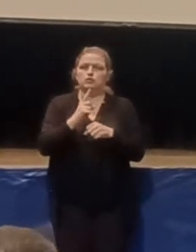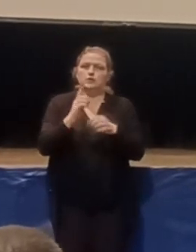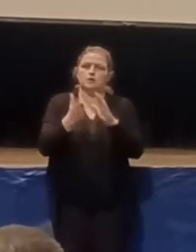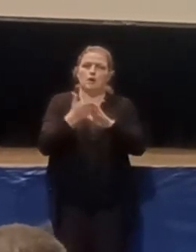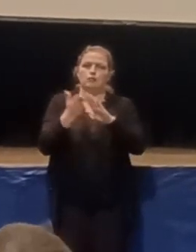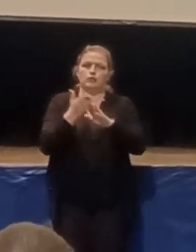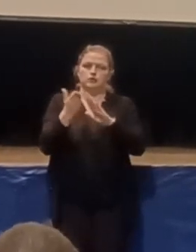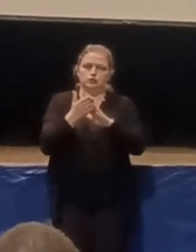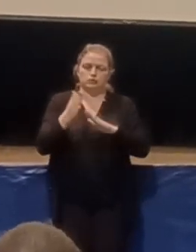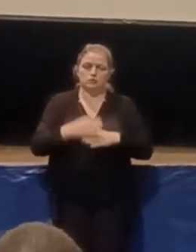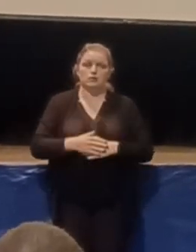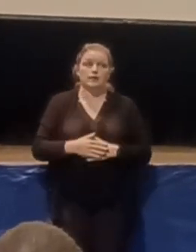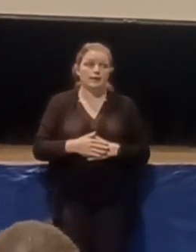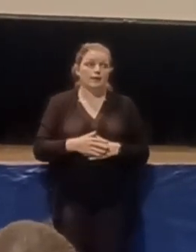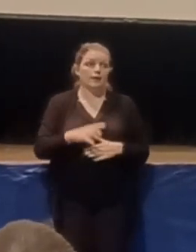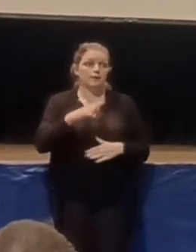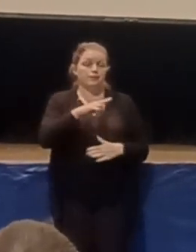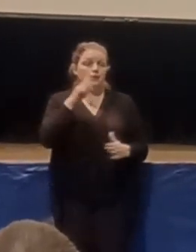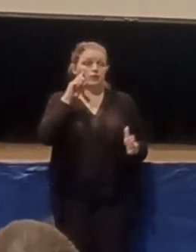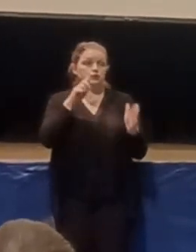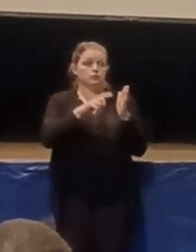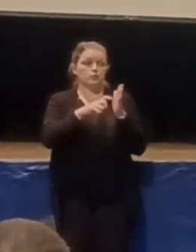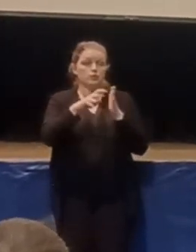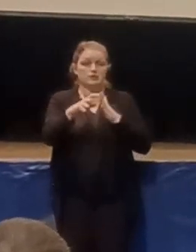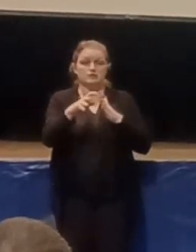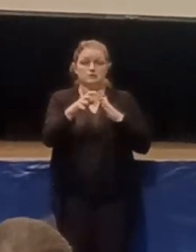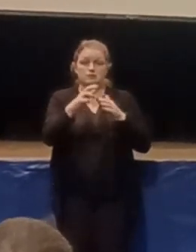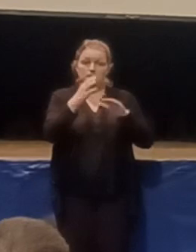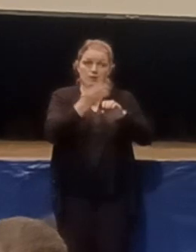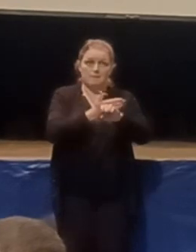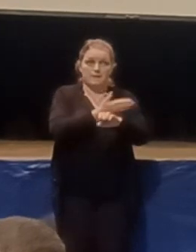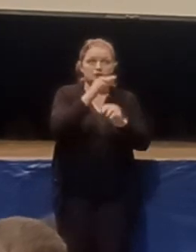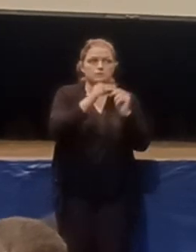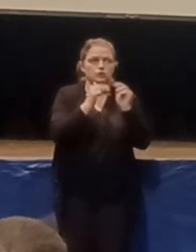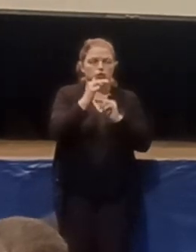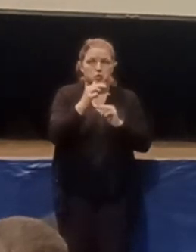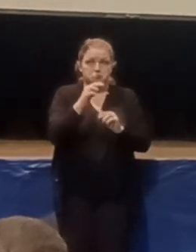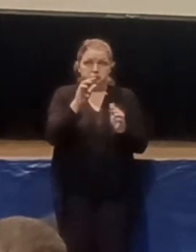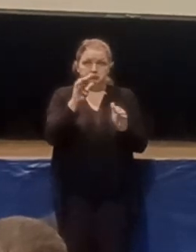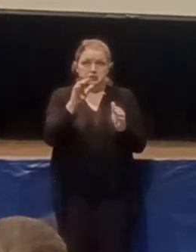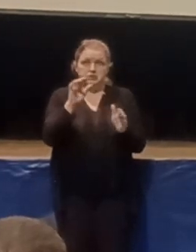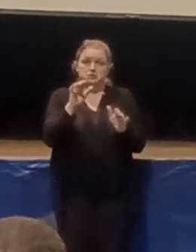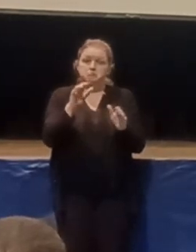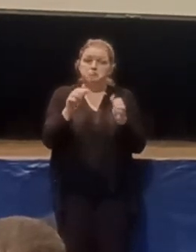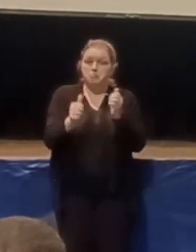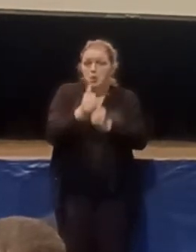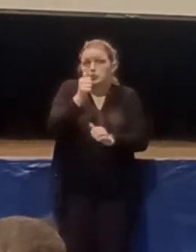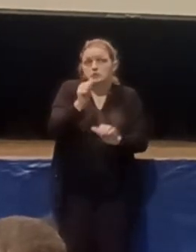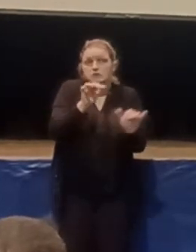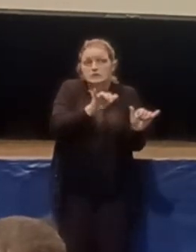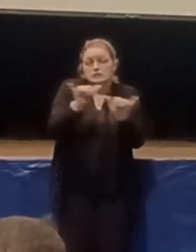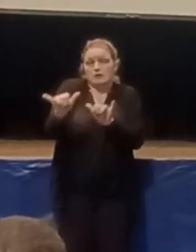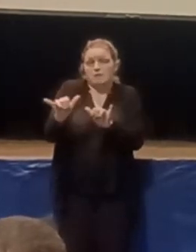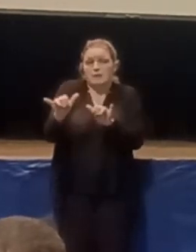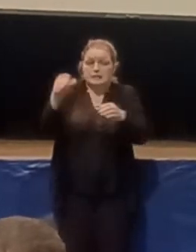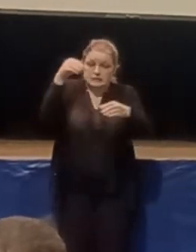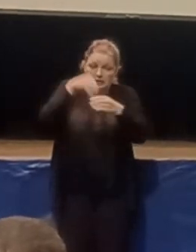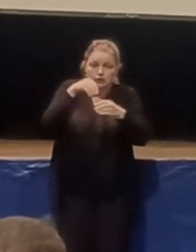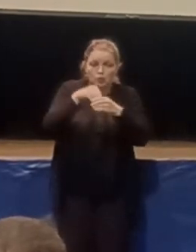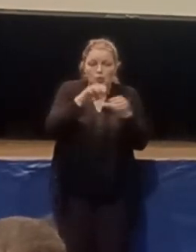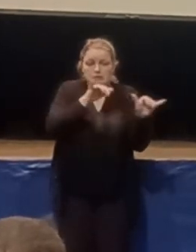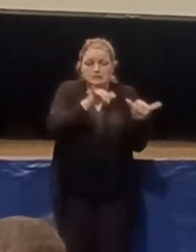needs. And as you'll notice, the maintenance facility is largely the same. It's indoors and it keeps the same program,